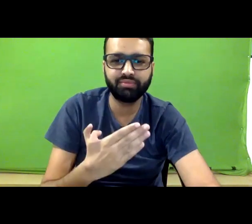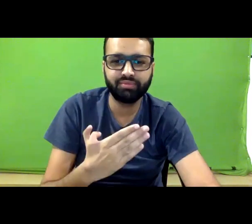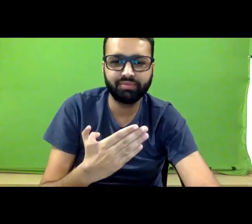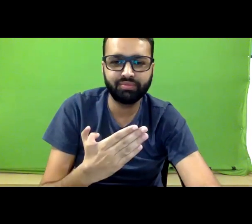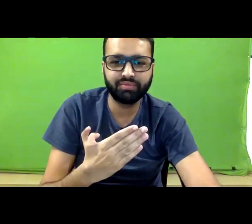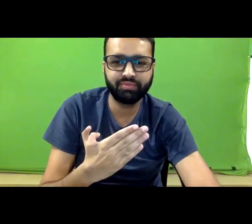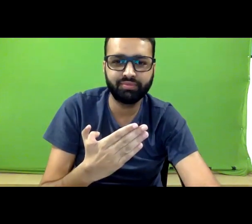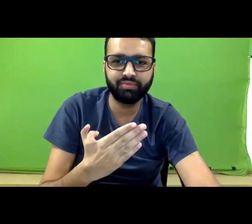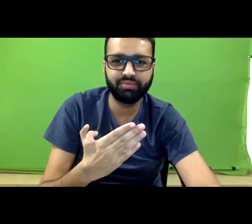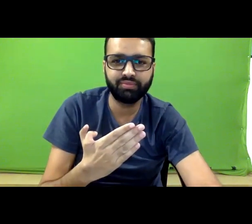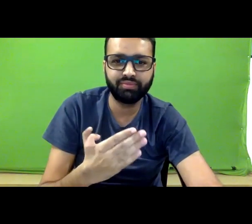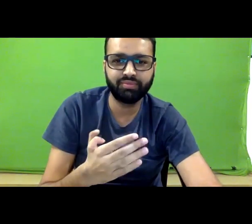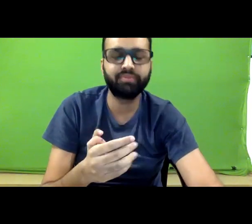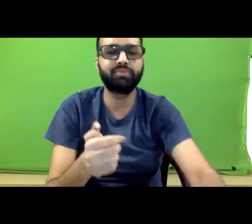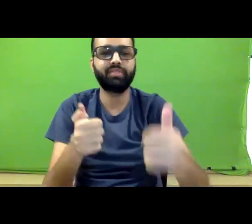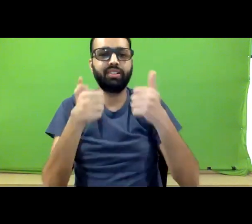Thank you.